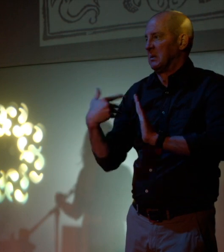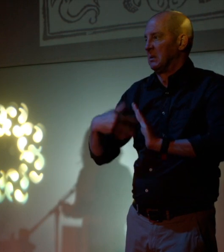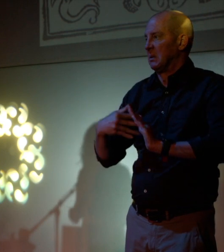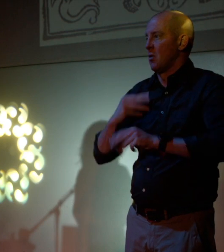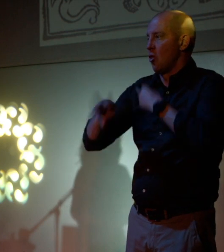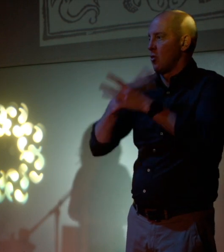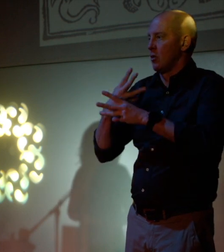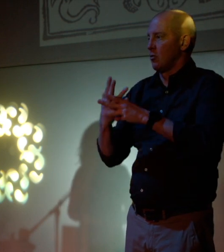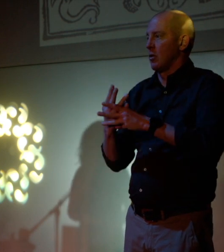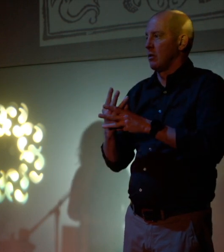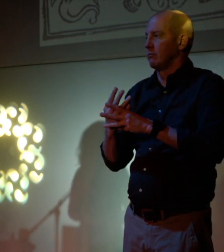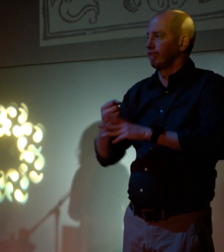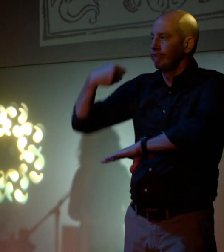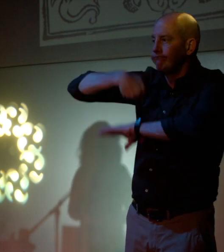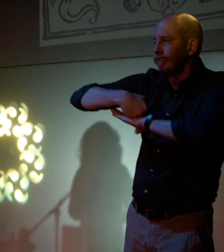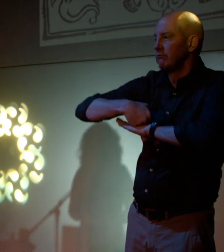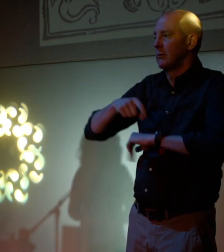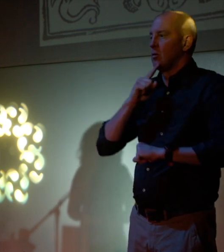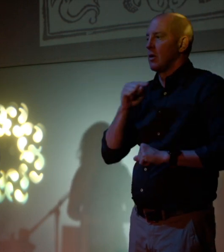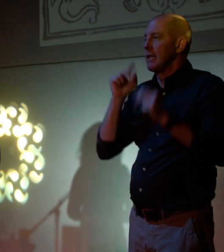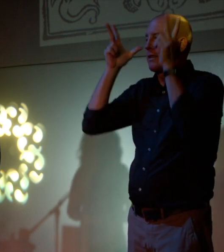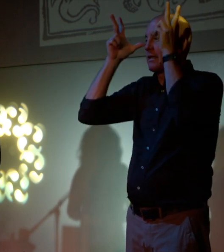demonic intervention in the mortal plane.